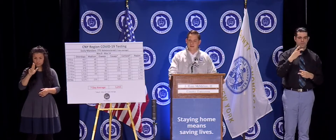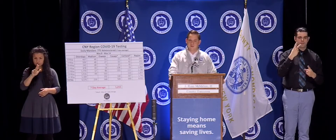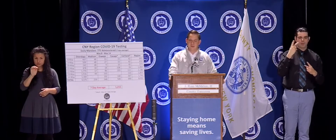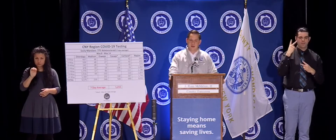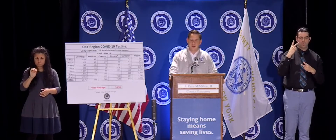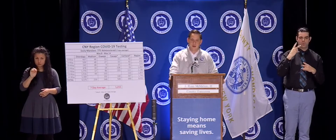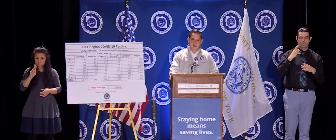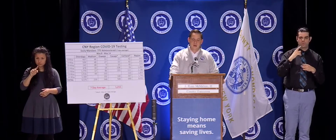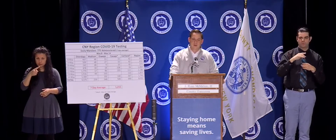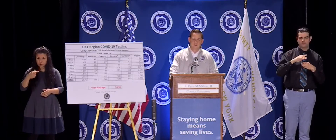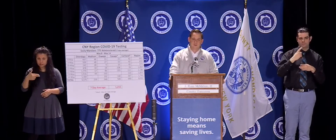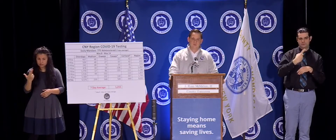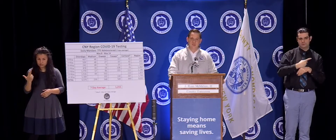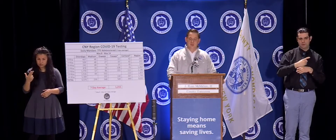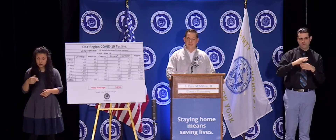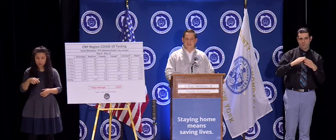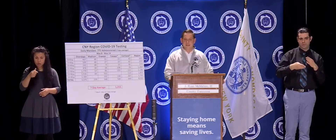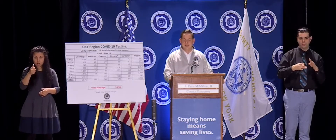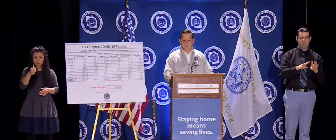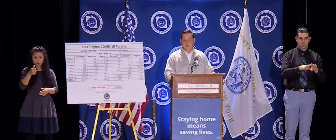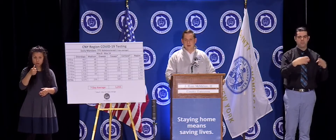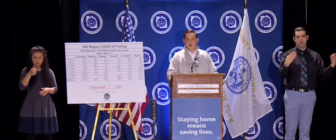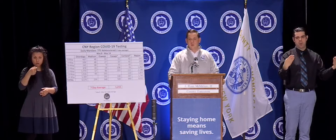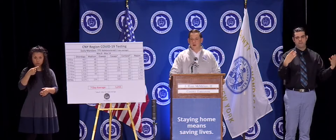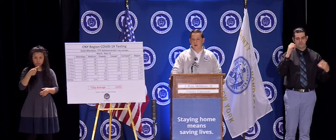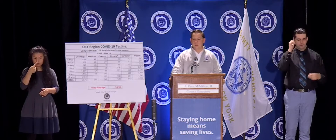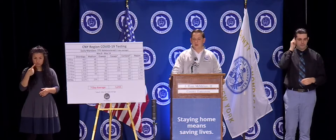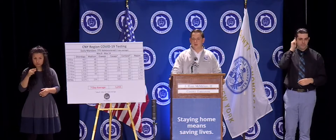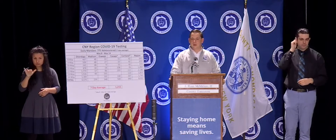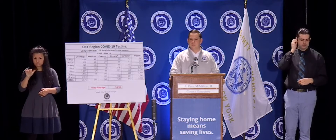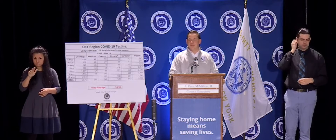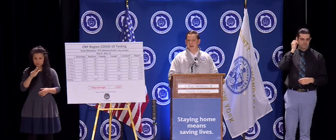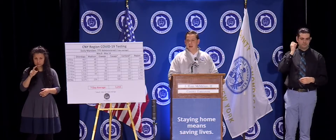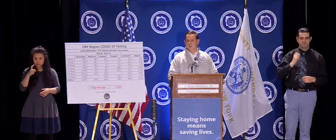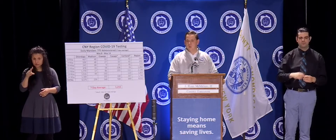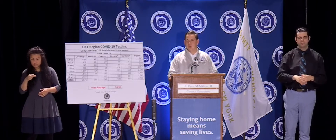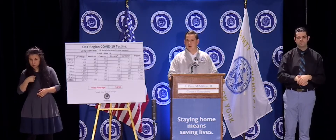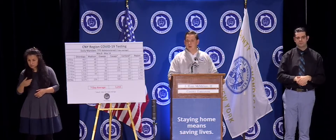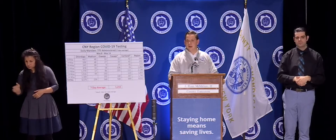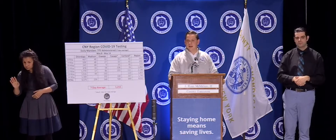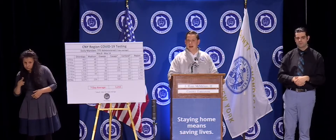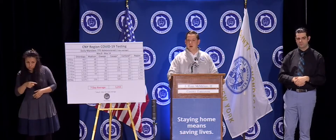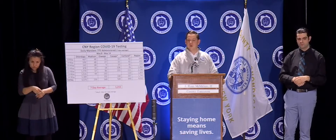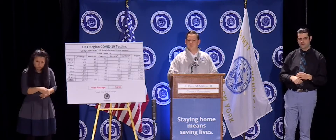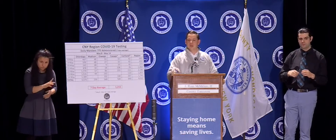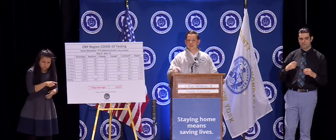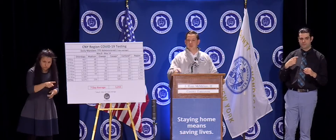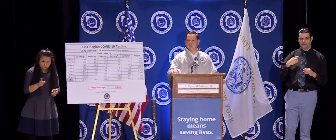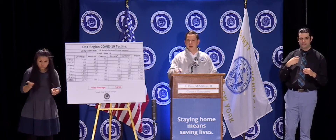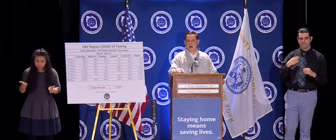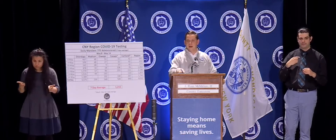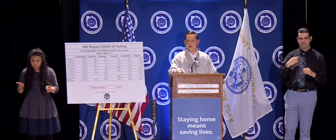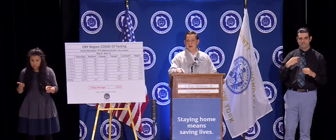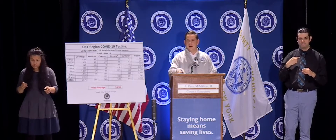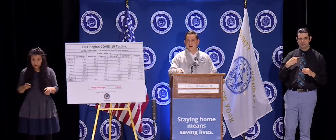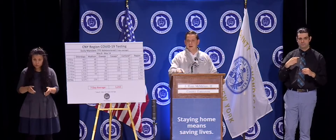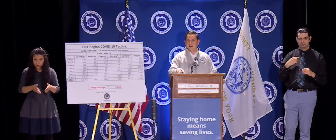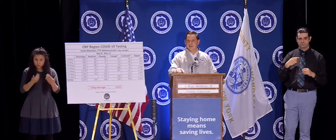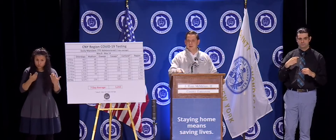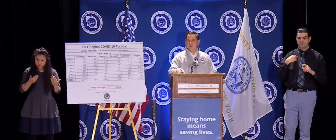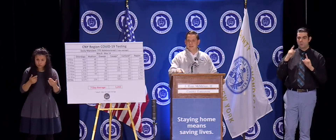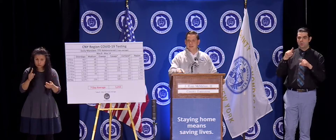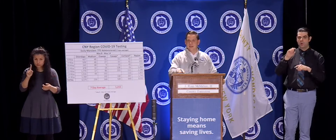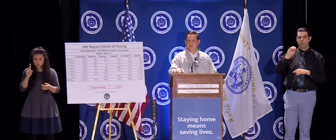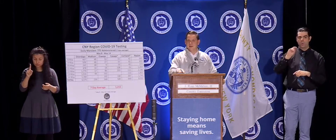Shores myself today to visually see what a plan would look like and how you can do that